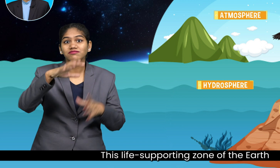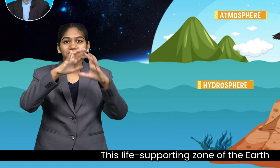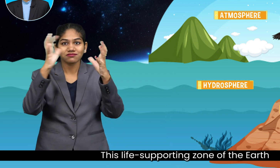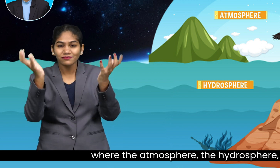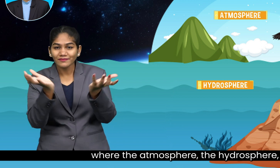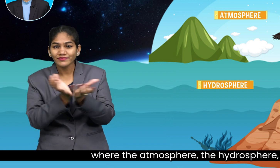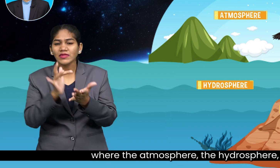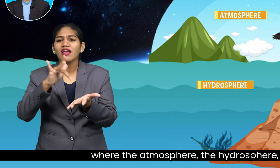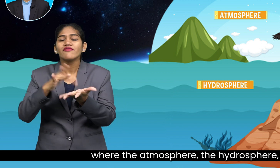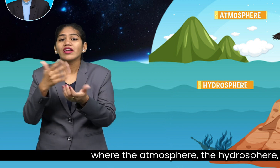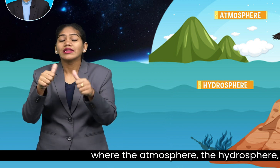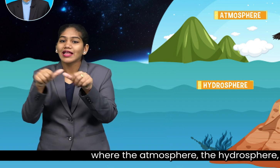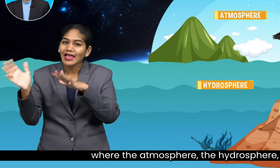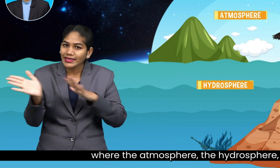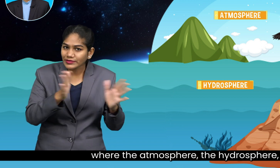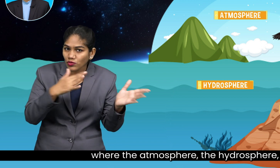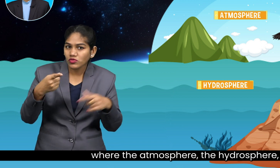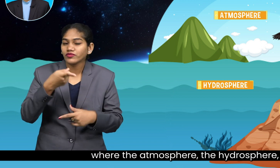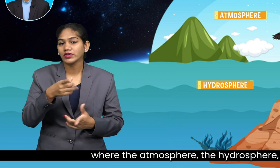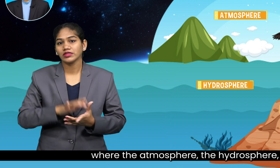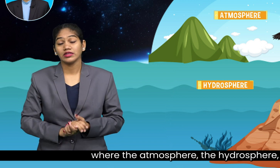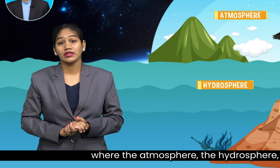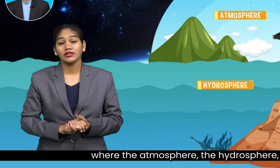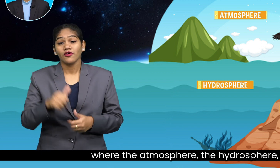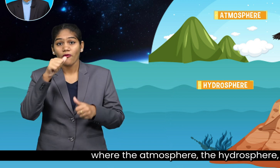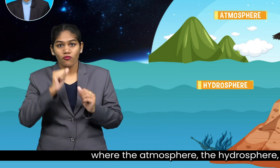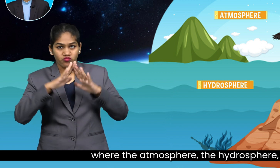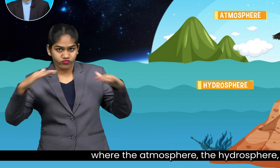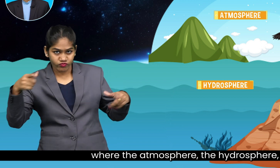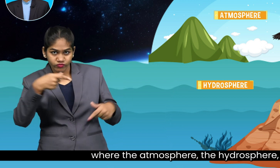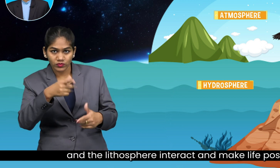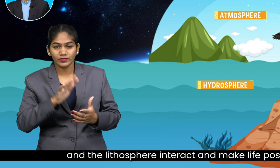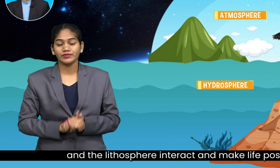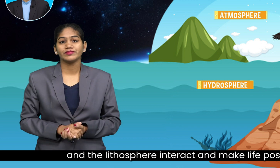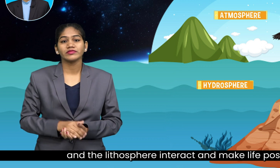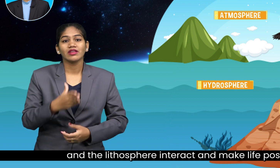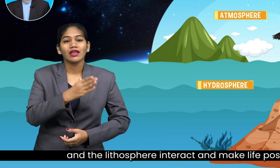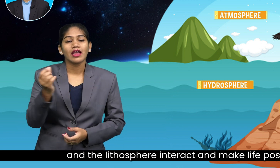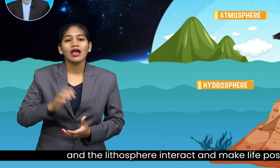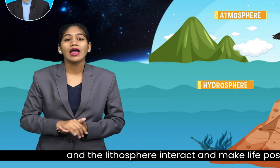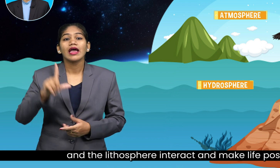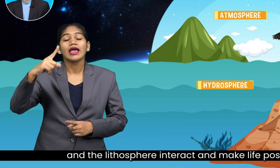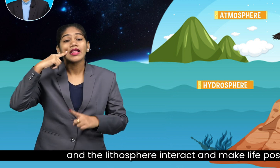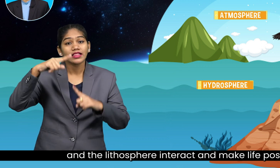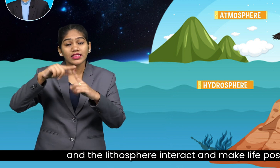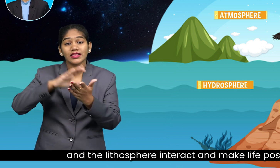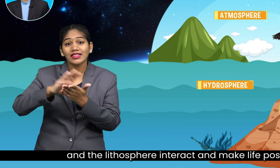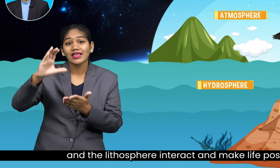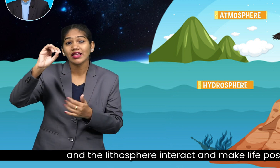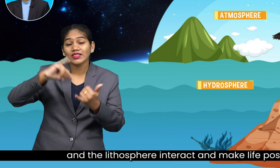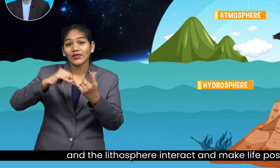earth where the atmosphere, the hydrosphere and the lithosphere